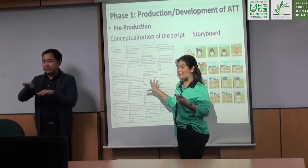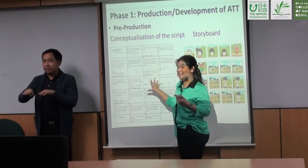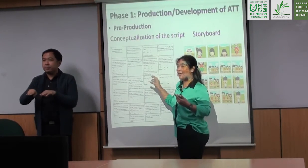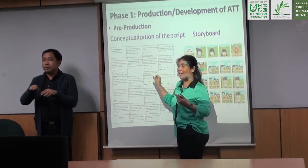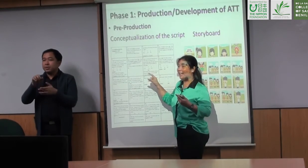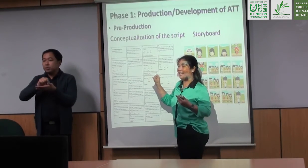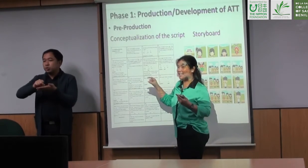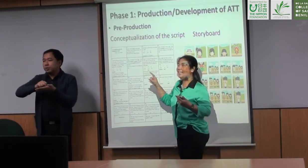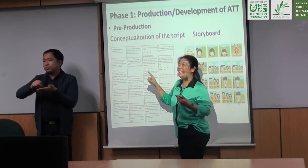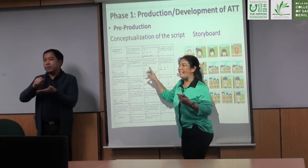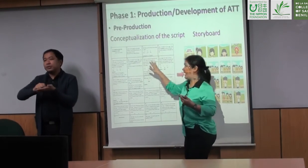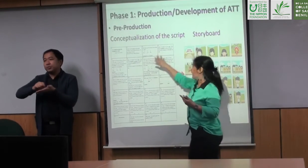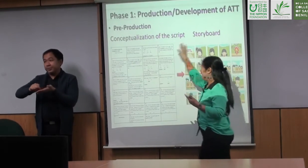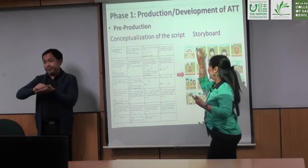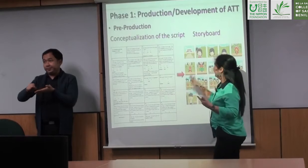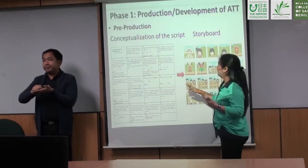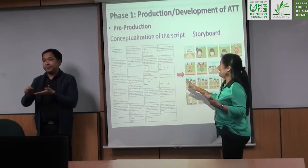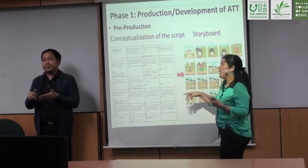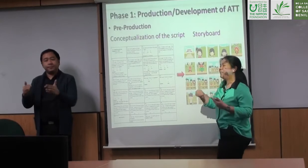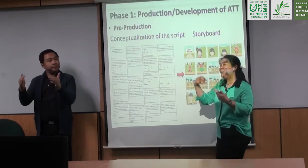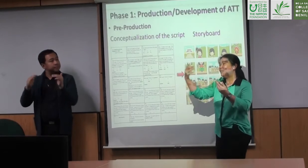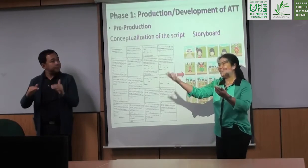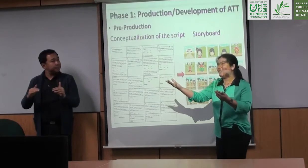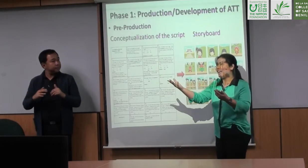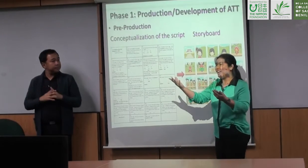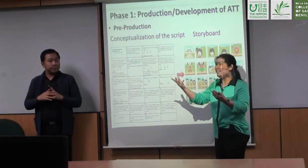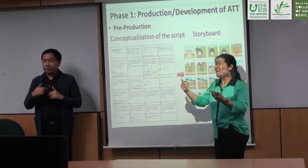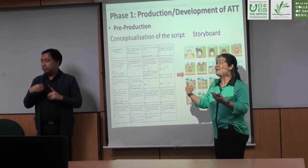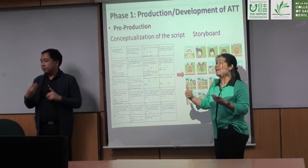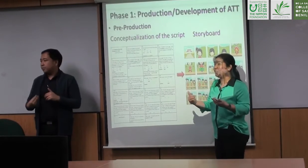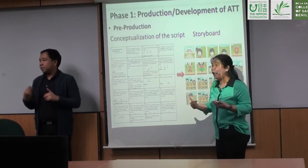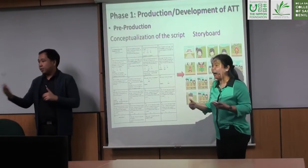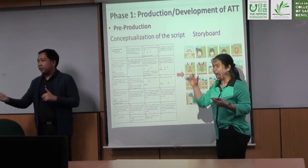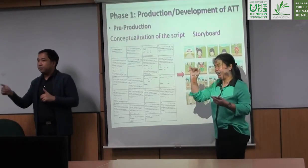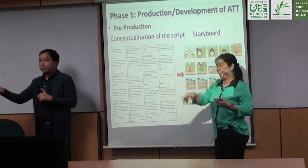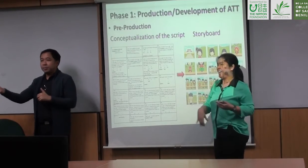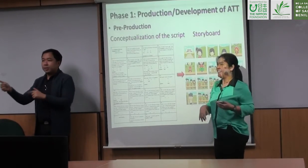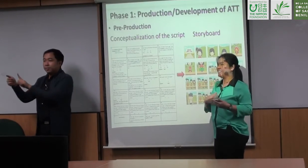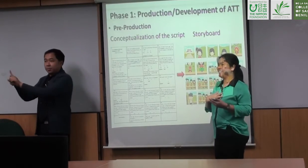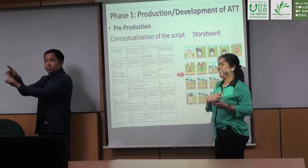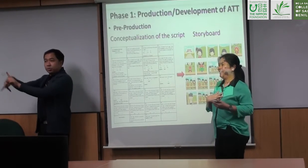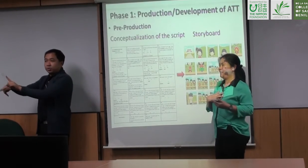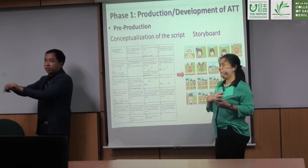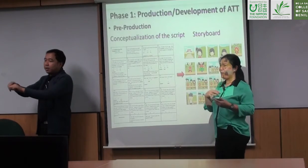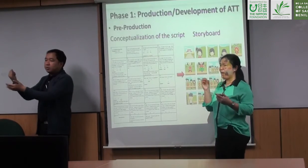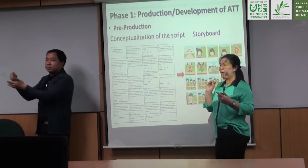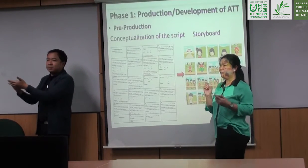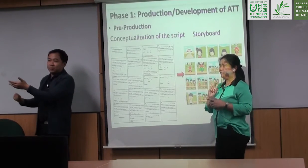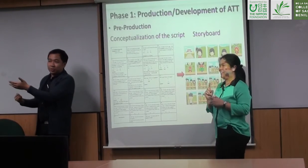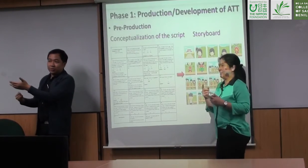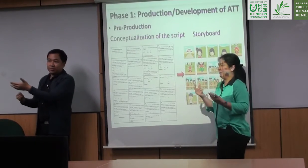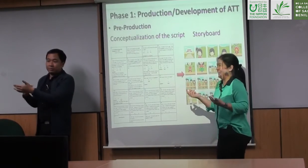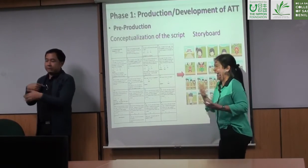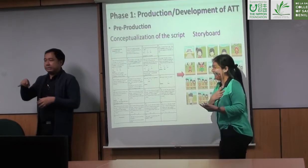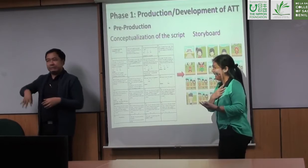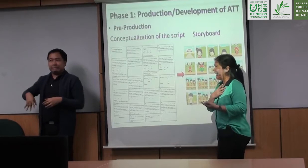script. Okay? Then I will give it to the animator. Yes. Siyempre, wala akong